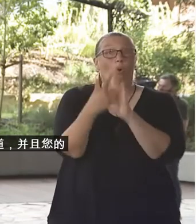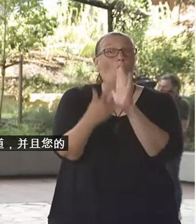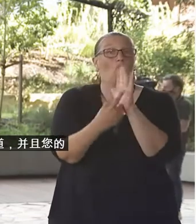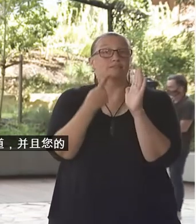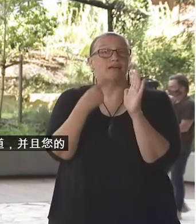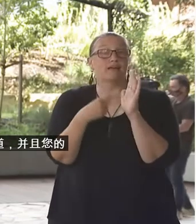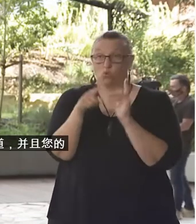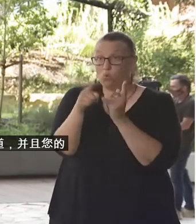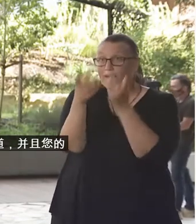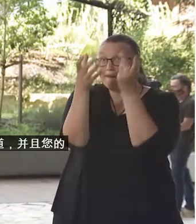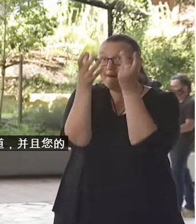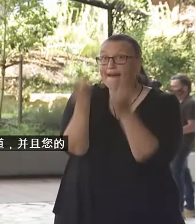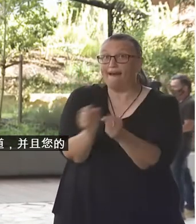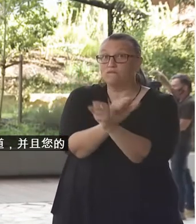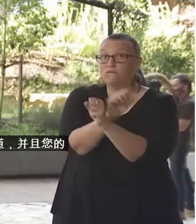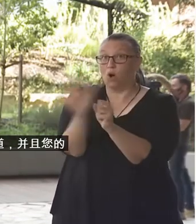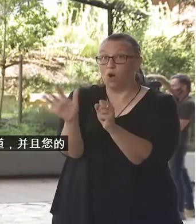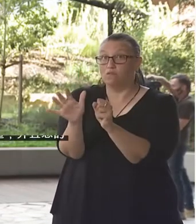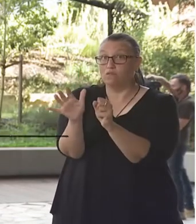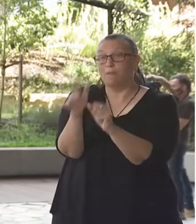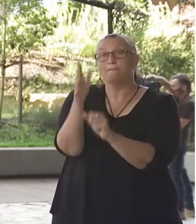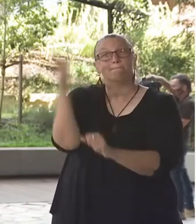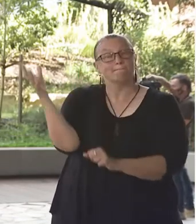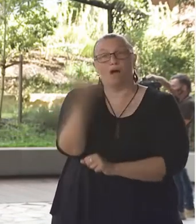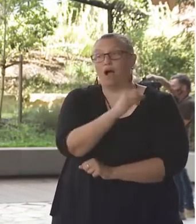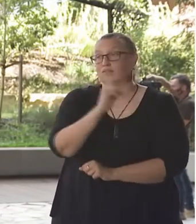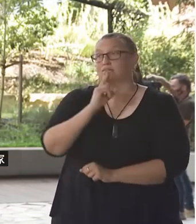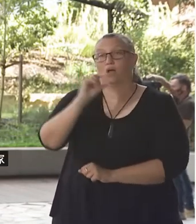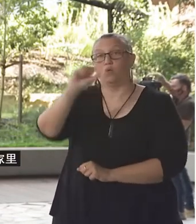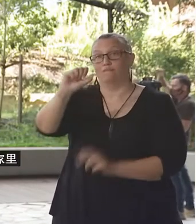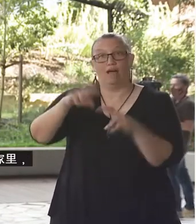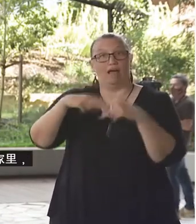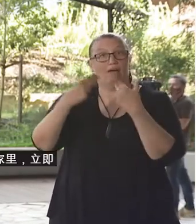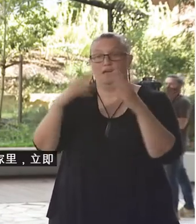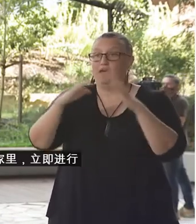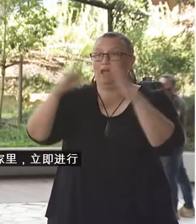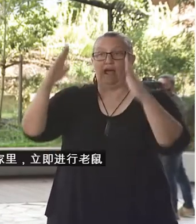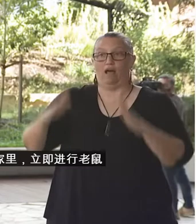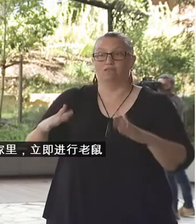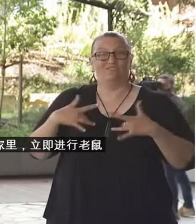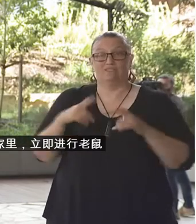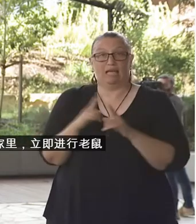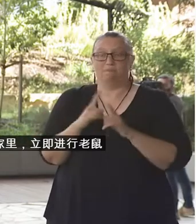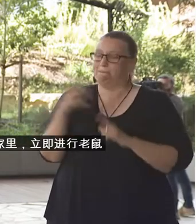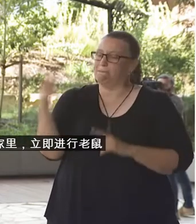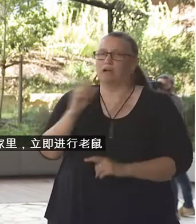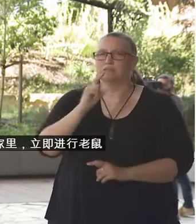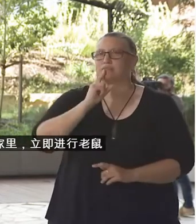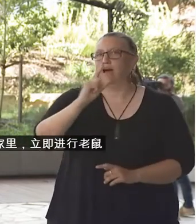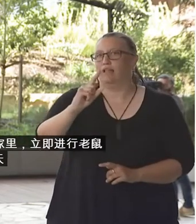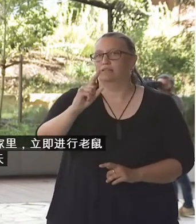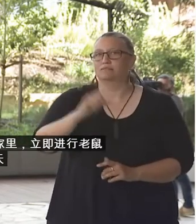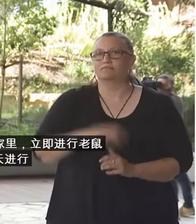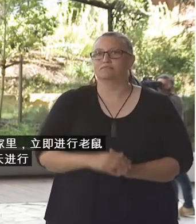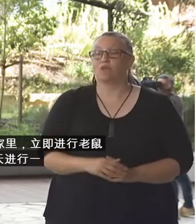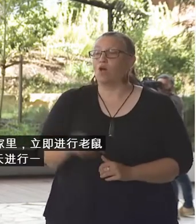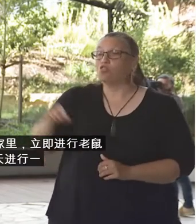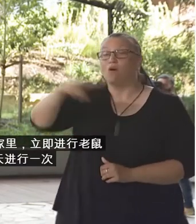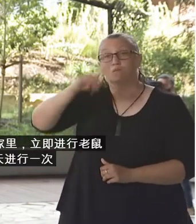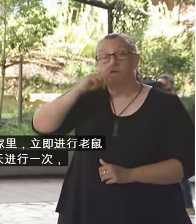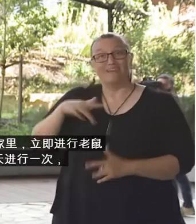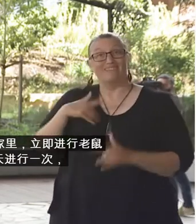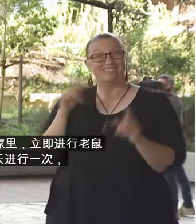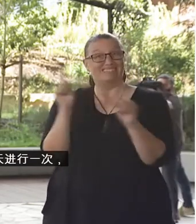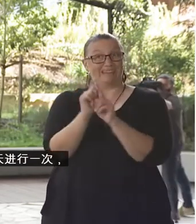and your household is under an obligation to stay at home for those 7 days, to do a RAT test immediately, and to do